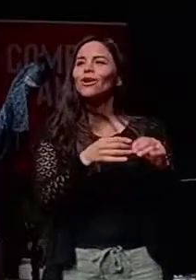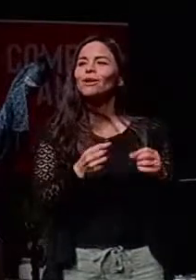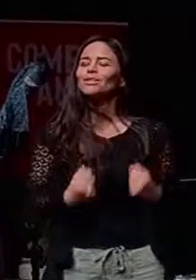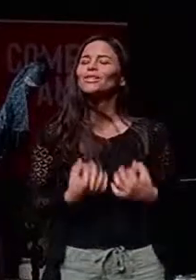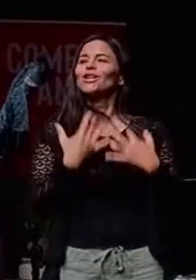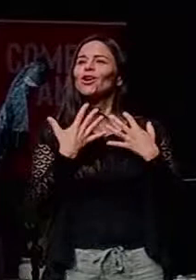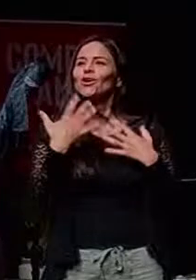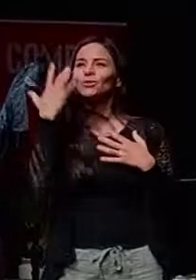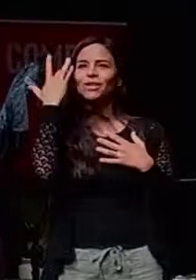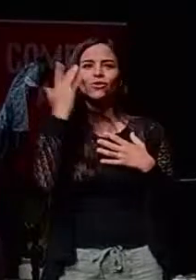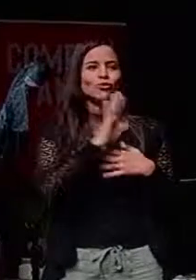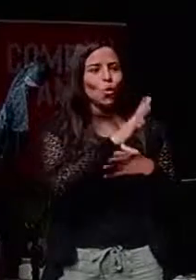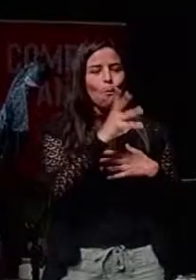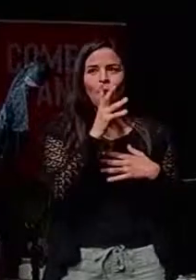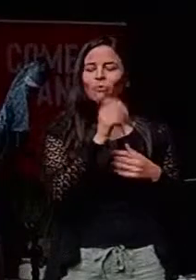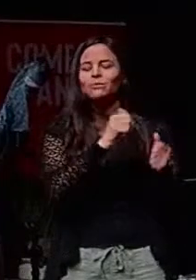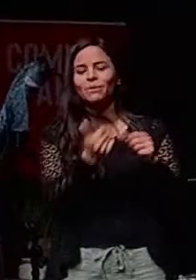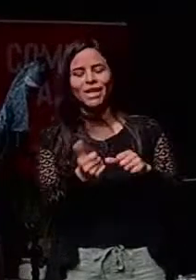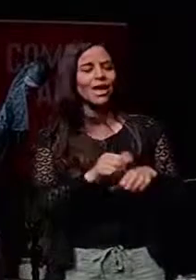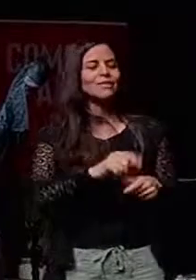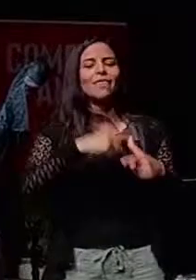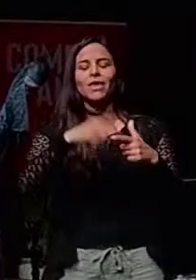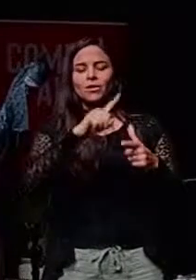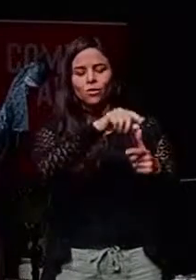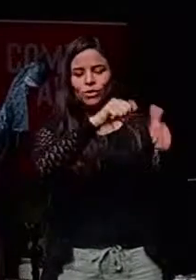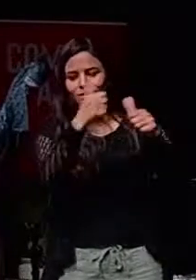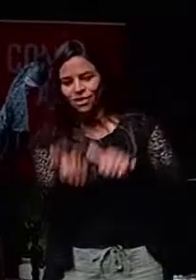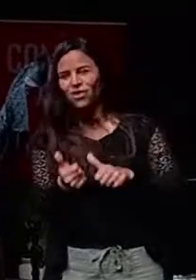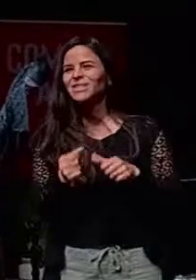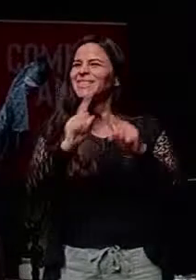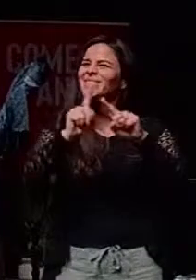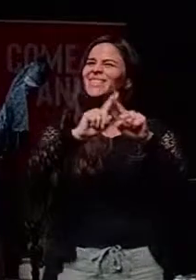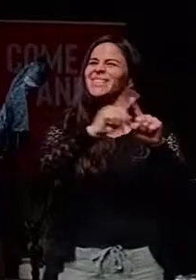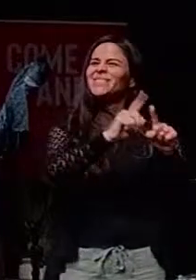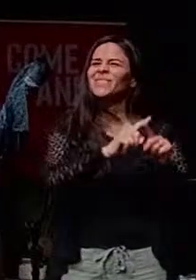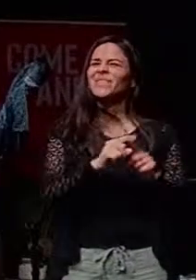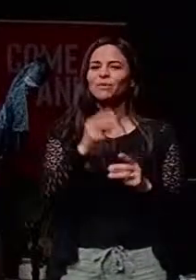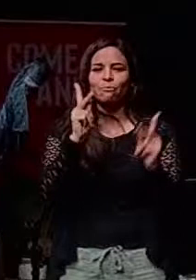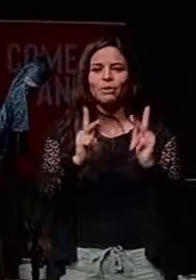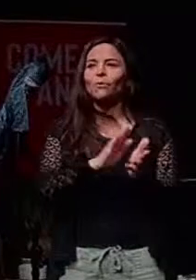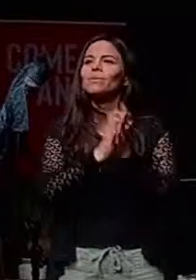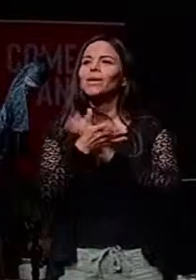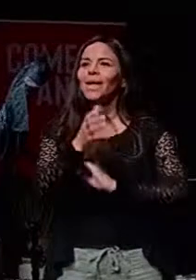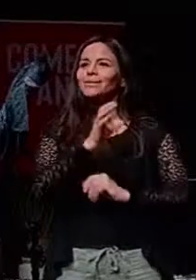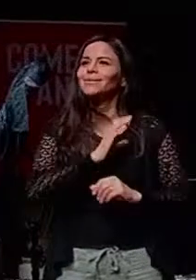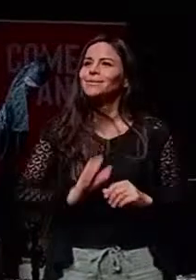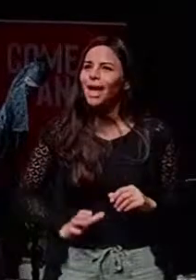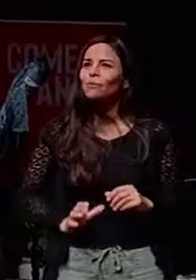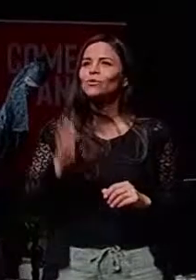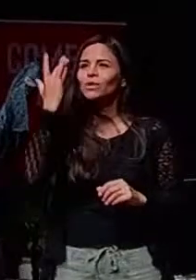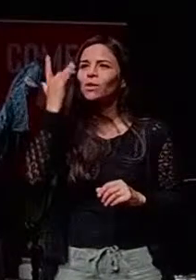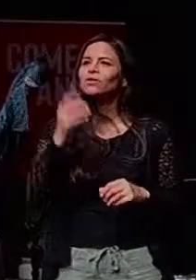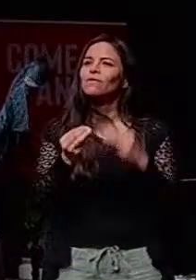mom and then you, and then now you're helping others even here. And so I'm really grateful that you're here to share that with us. I hope that